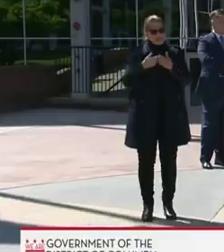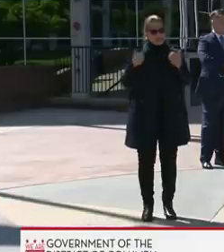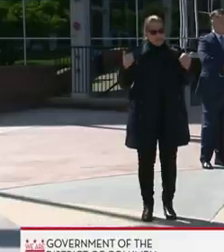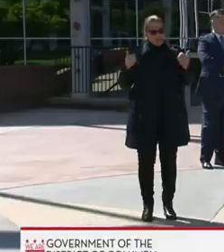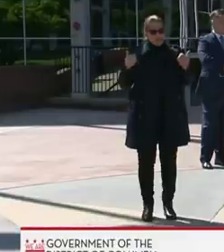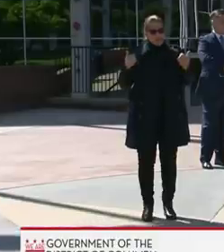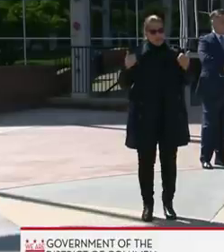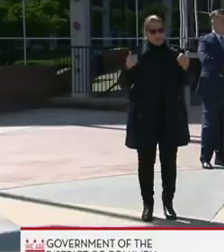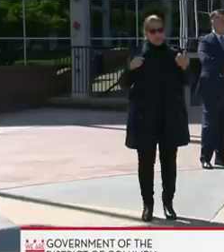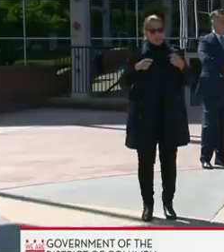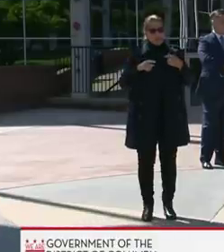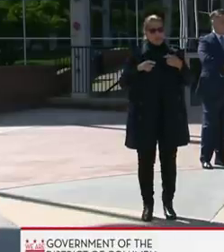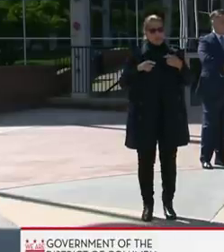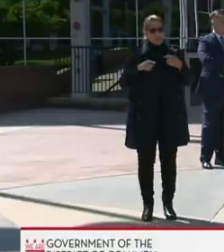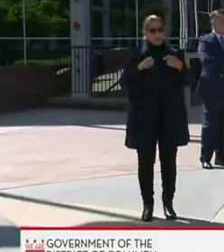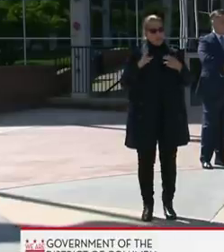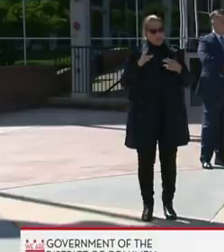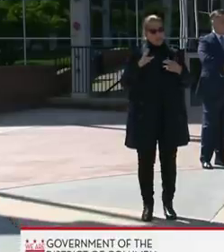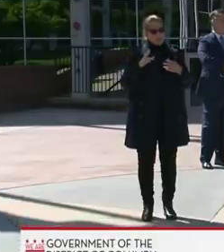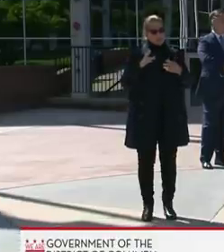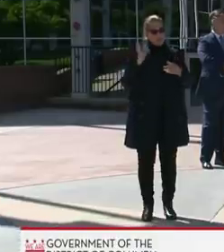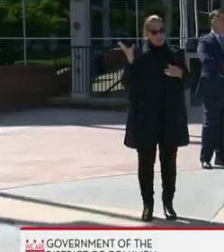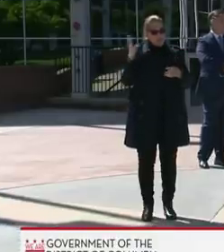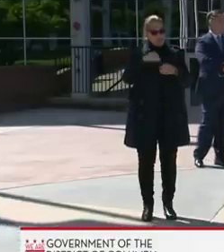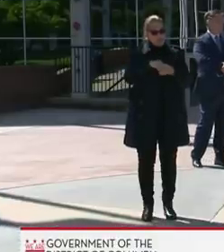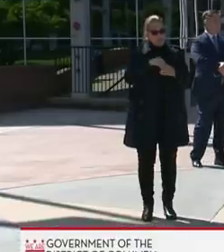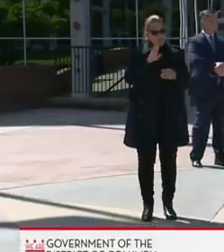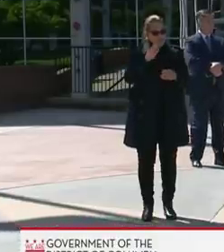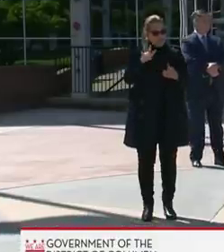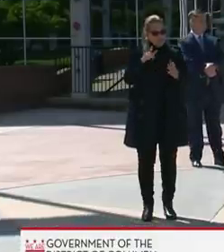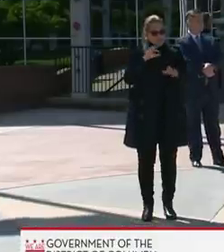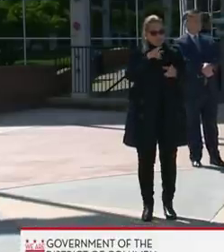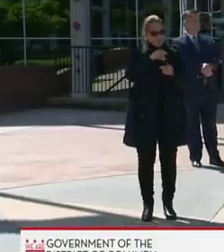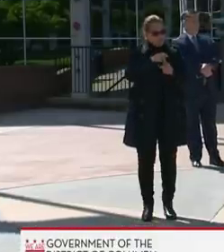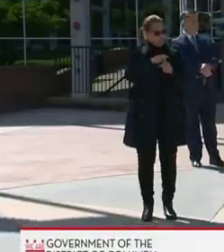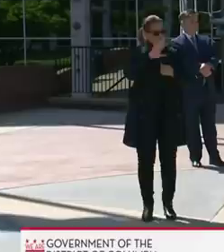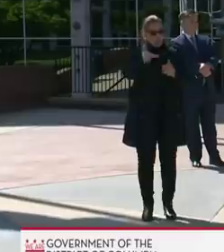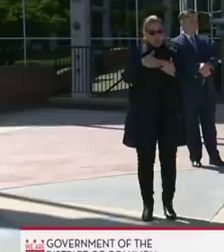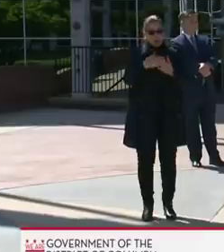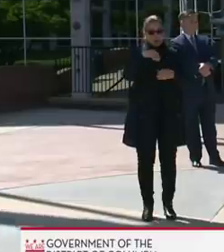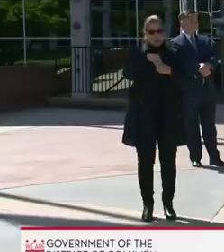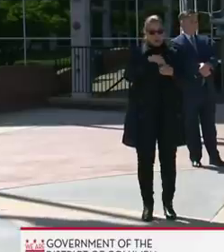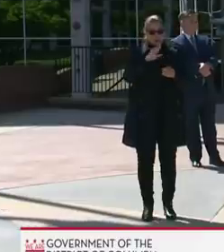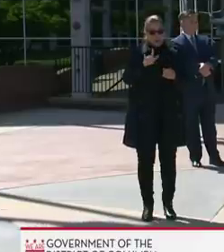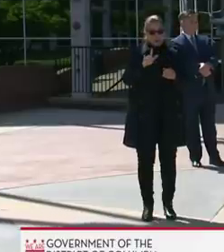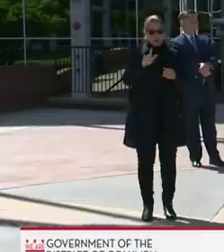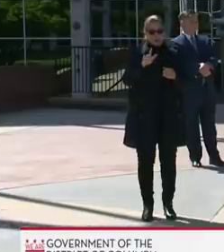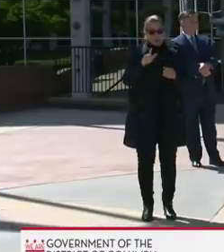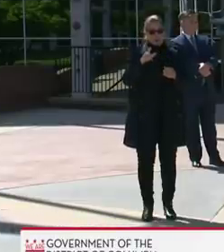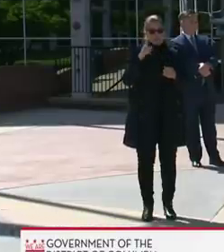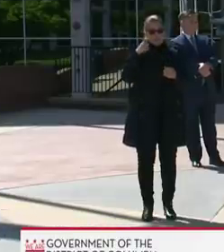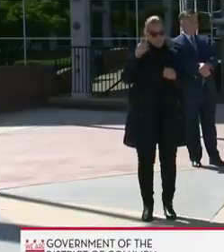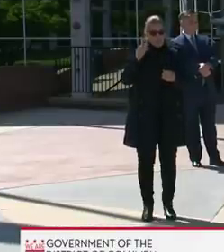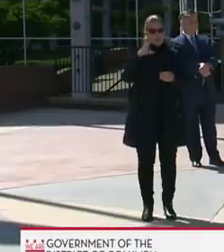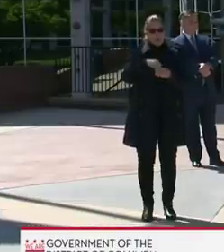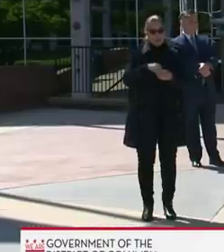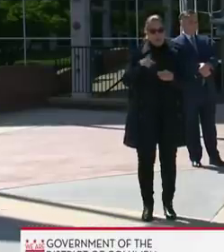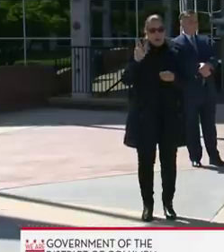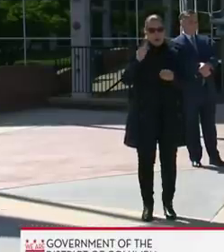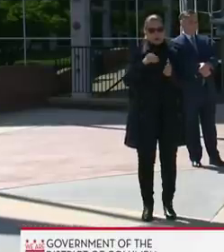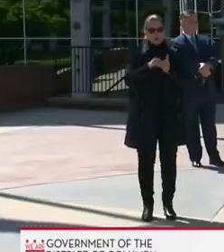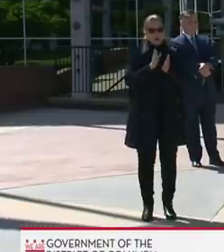you voting on everything that's already in the bill and then this undocumented relief issue is something separate?